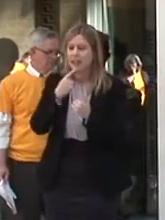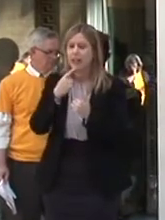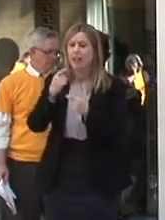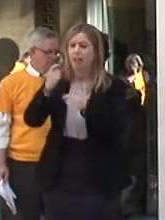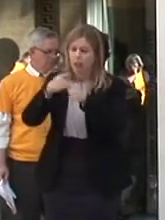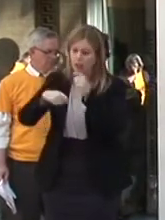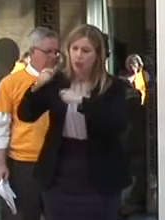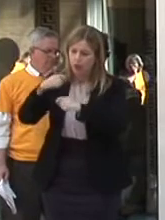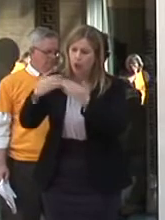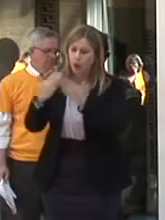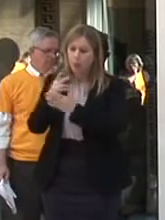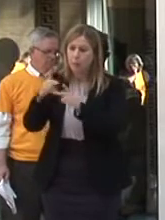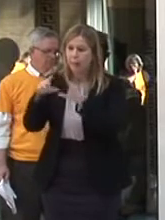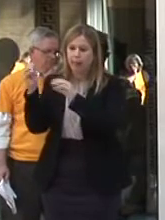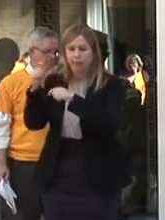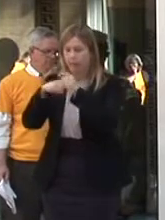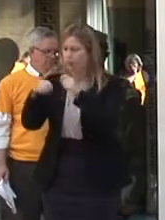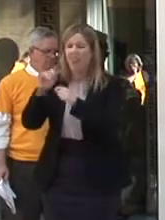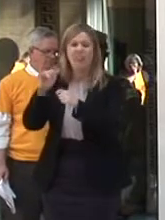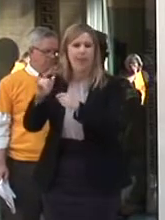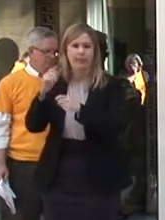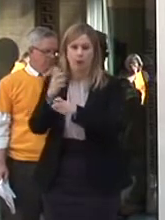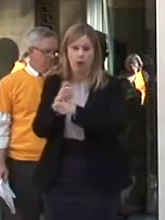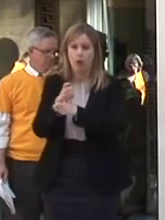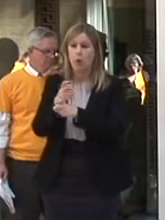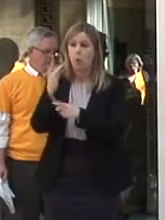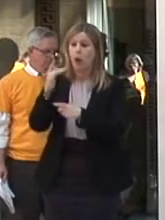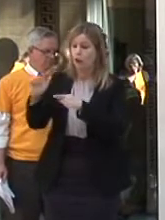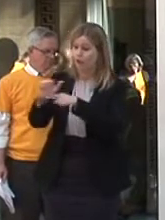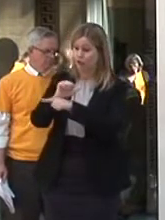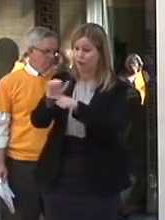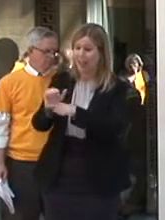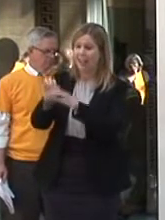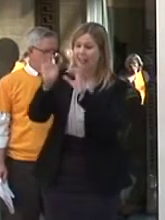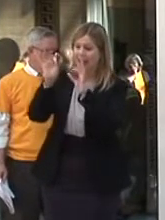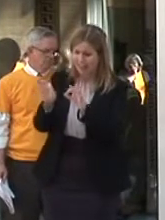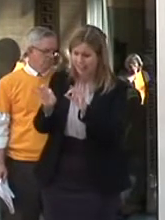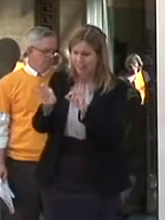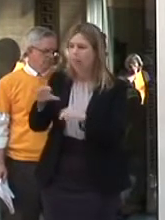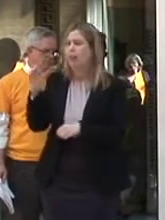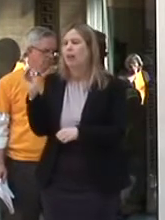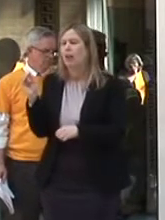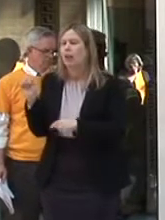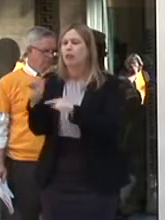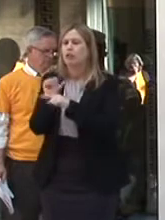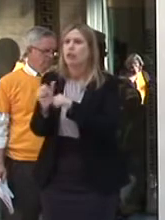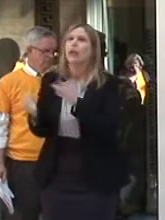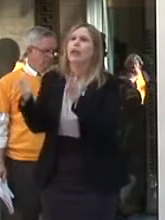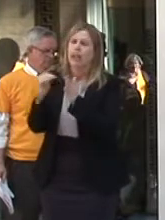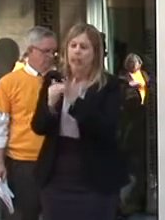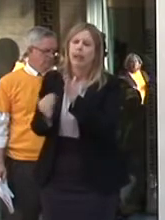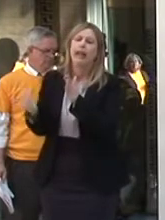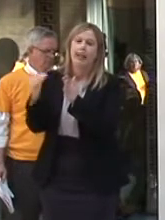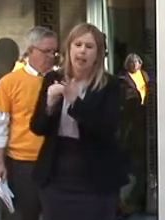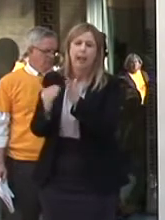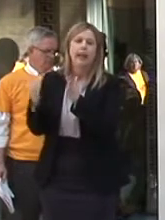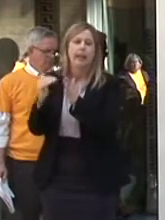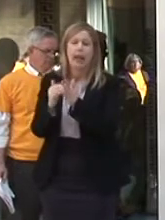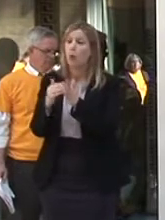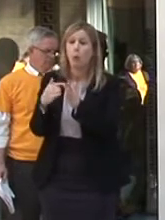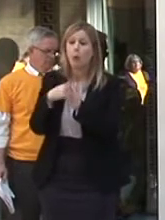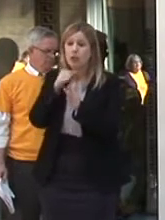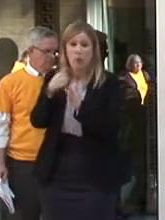is most difficult. Once trained staff leaves, the process of training starts again with a new staff person. We haven't kept track